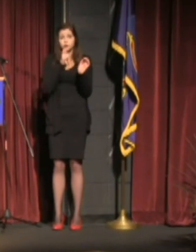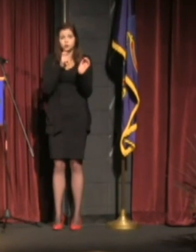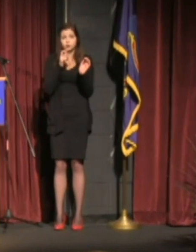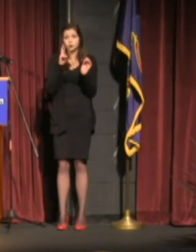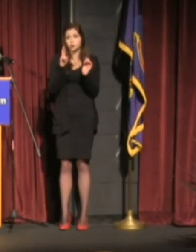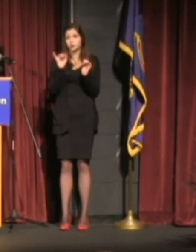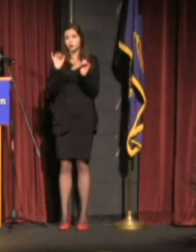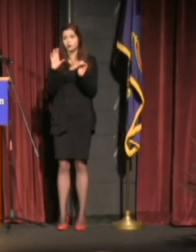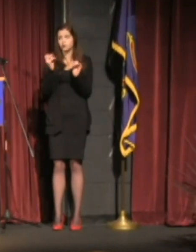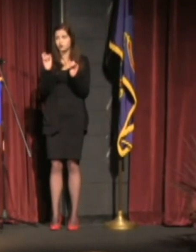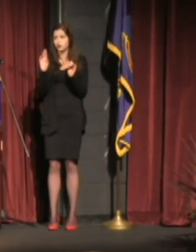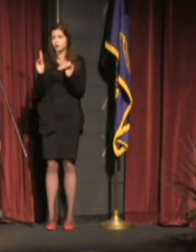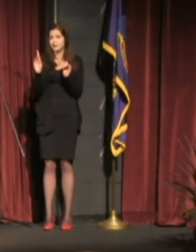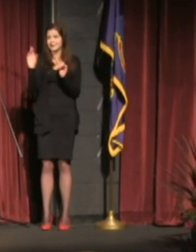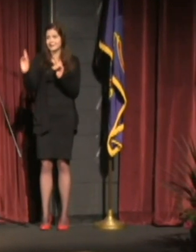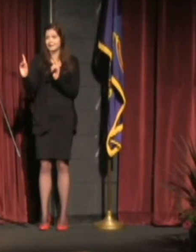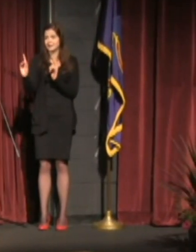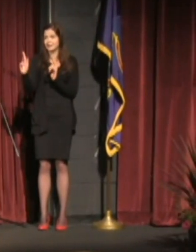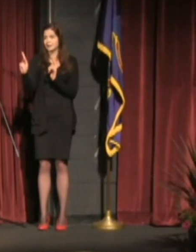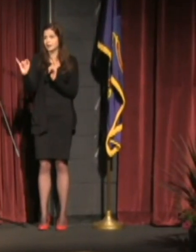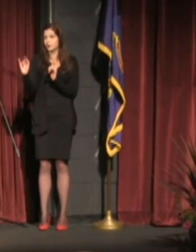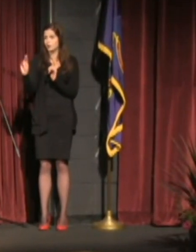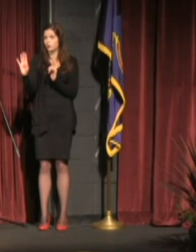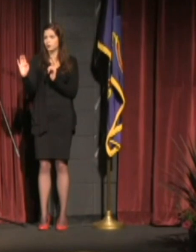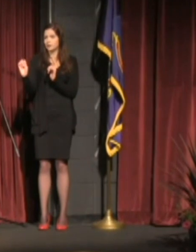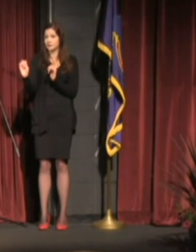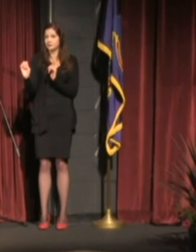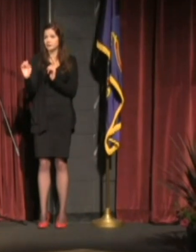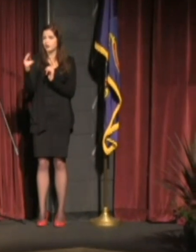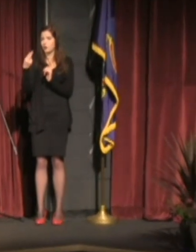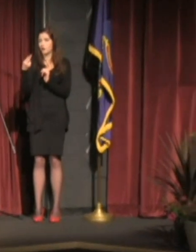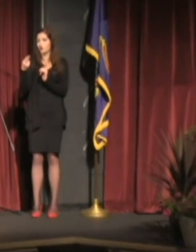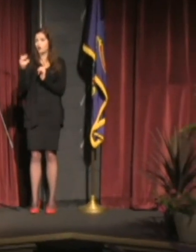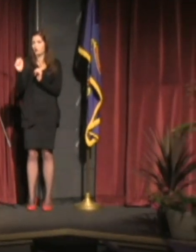Richard D. Kanoki Leadership Award winner, Harvey Barr.